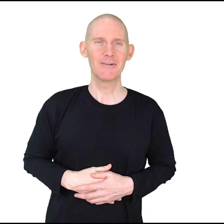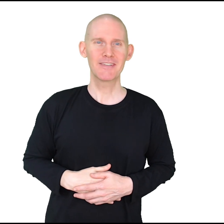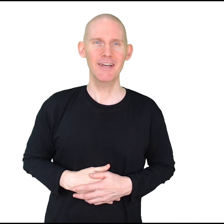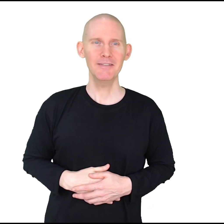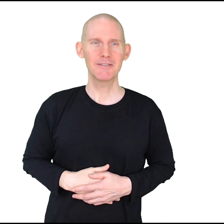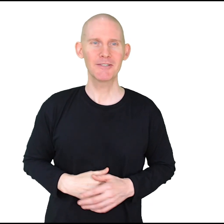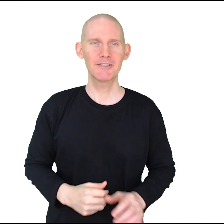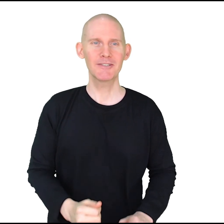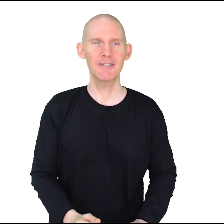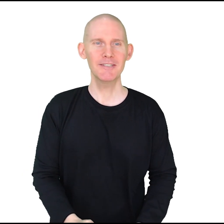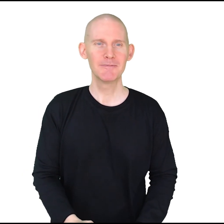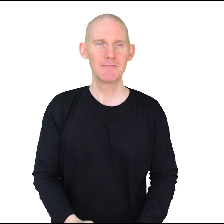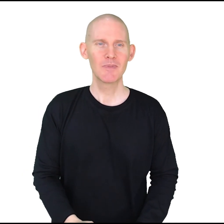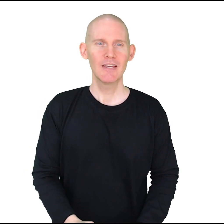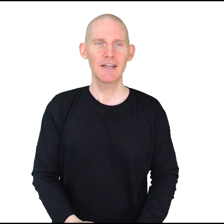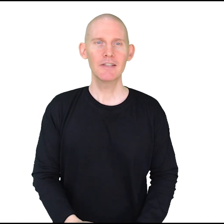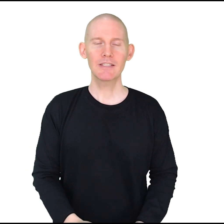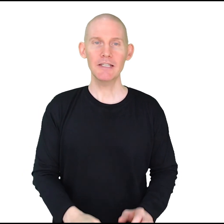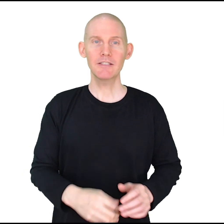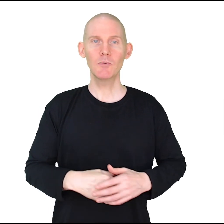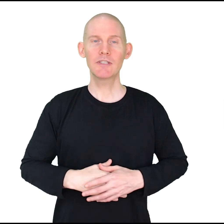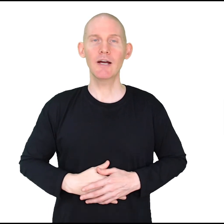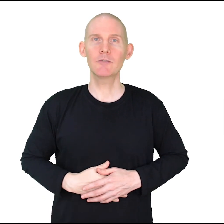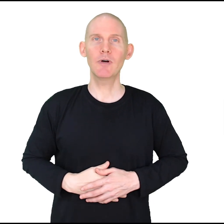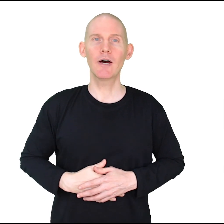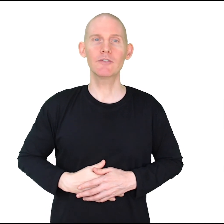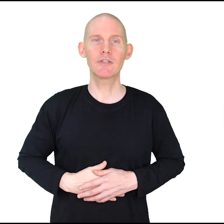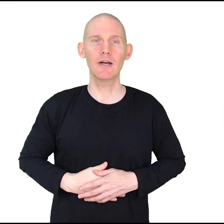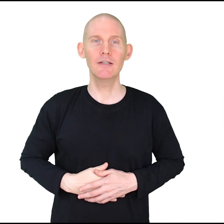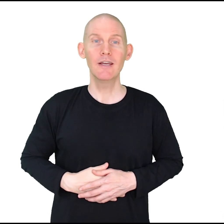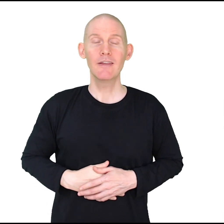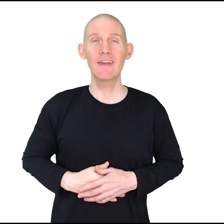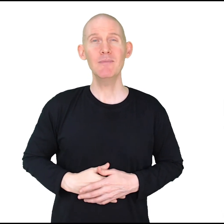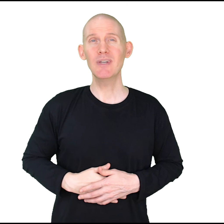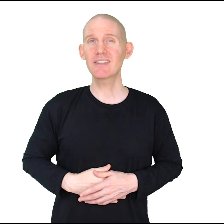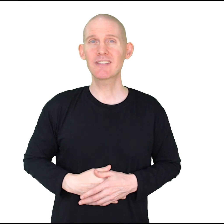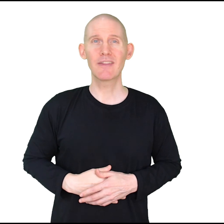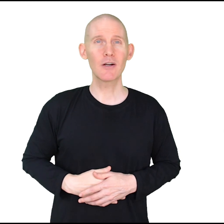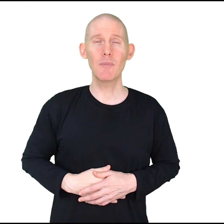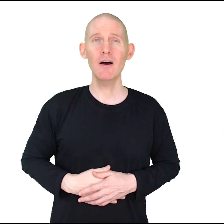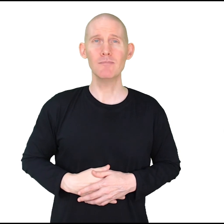Okay, good. In this lesson, we talked about how to sign they miss their mom.